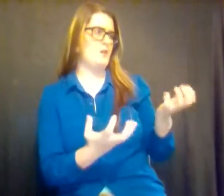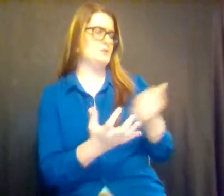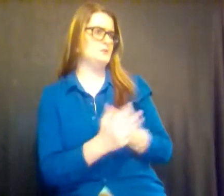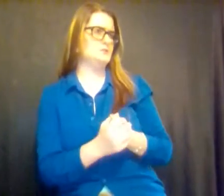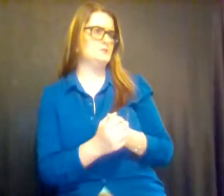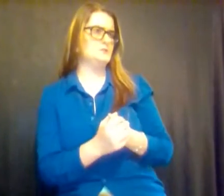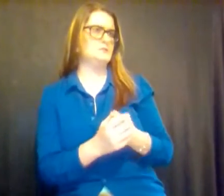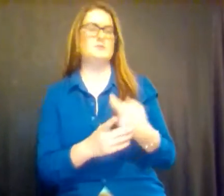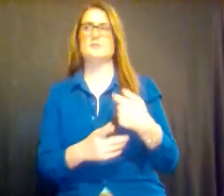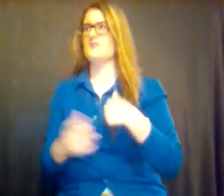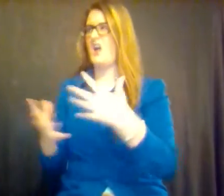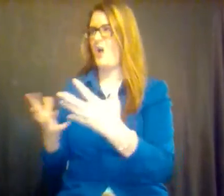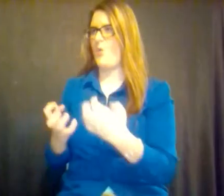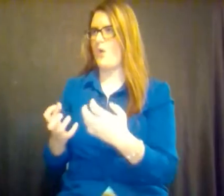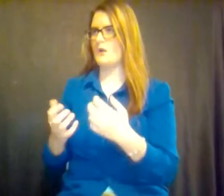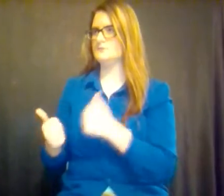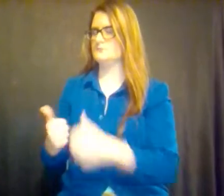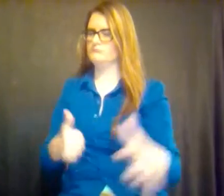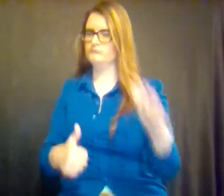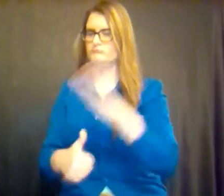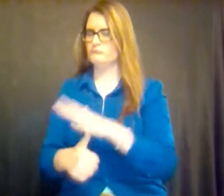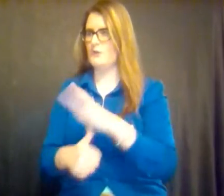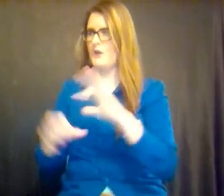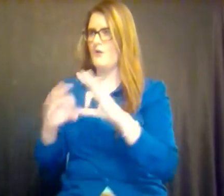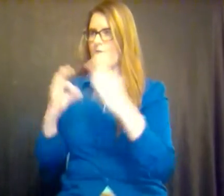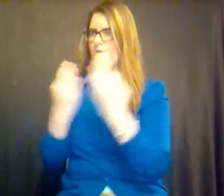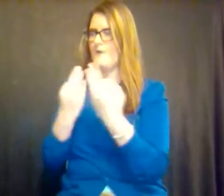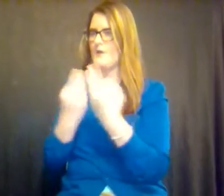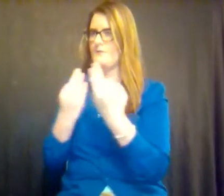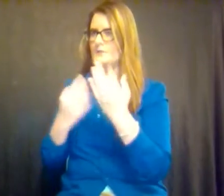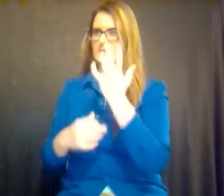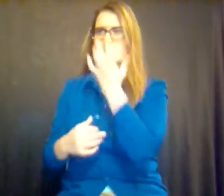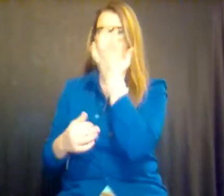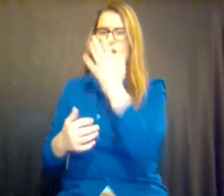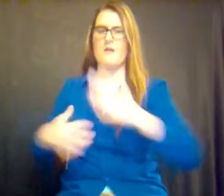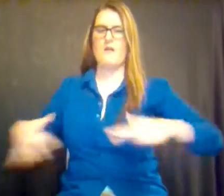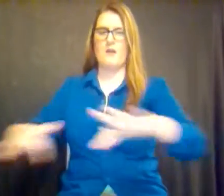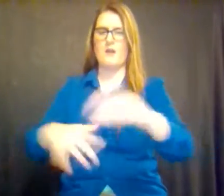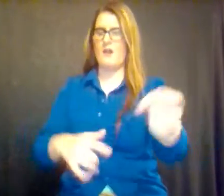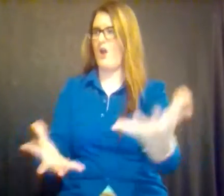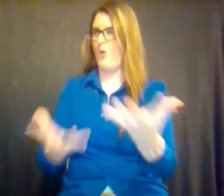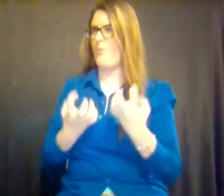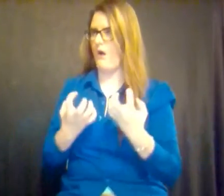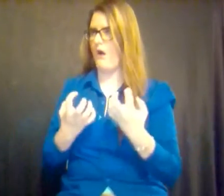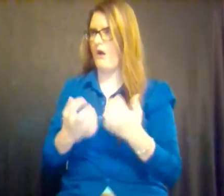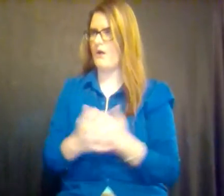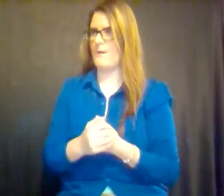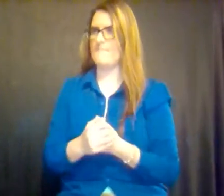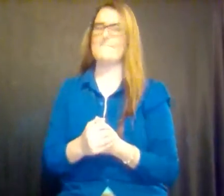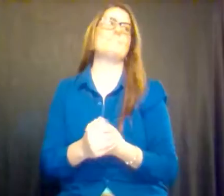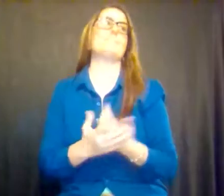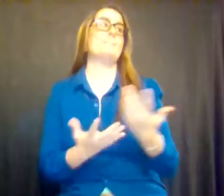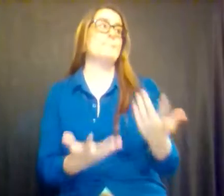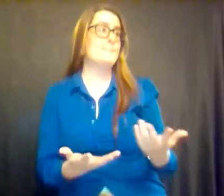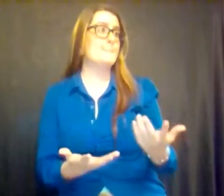declared, quick as a flash, to be head of the family and the land of Canaan when father dies. Let's face it, only a complete